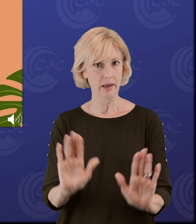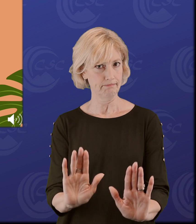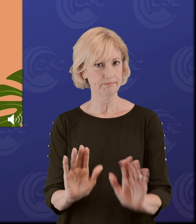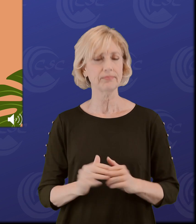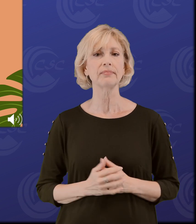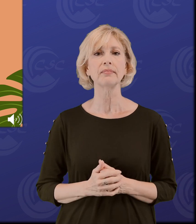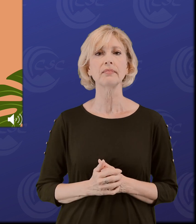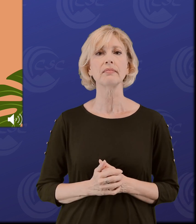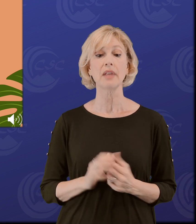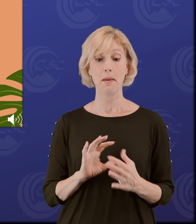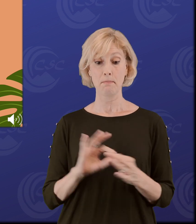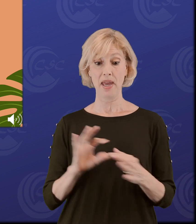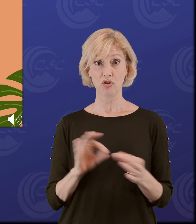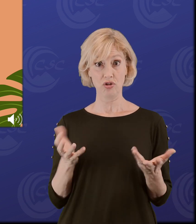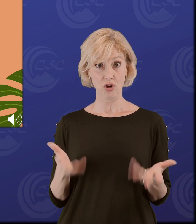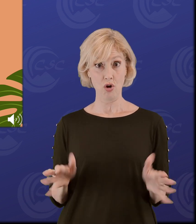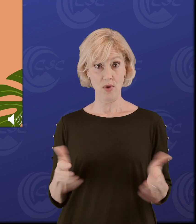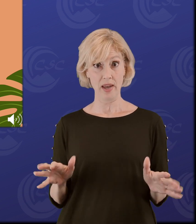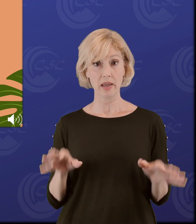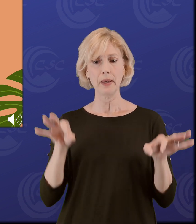locations will be announced in May.